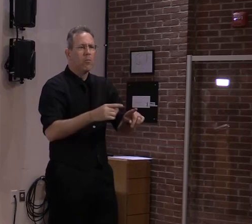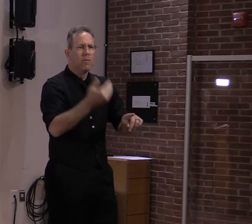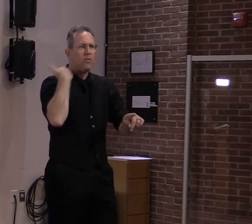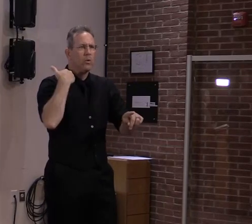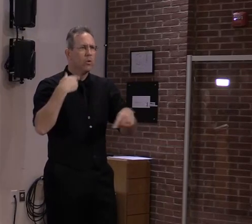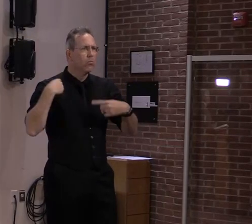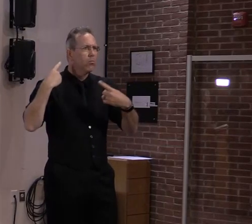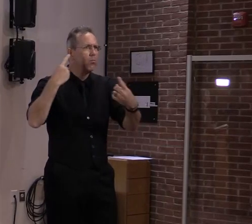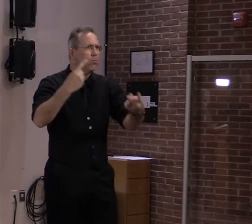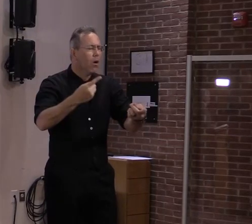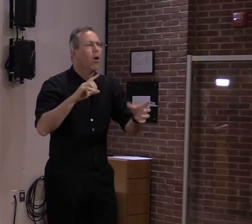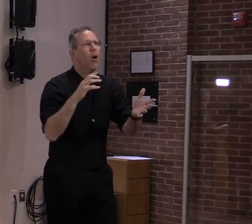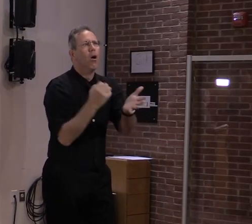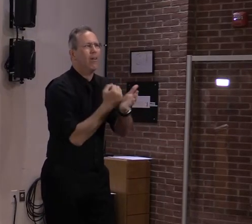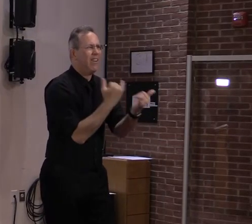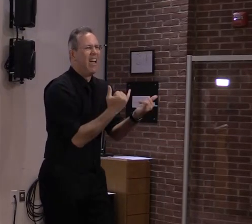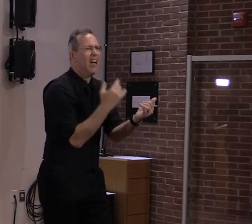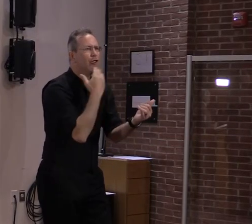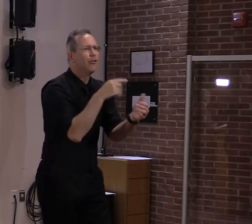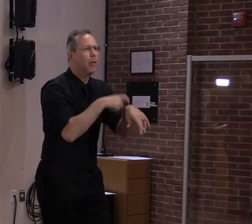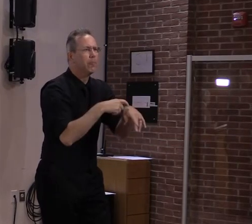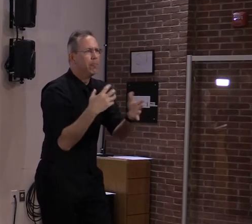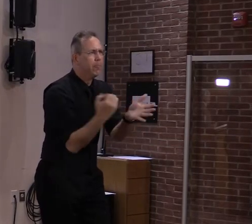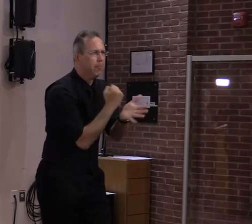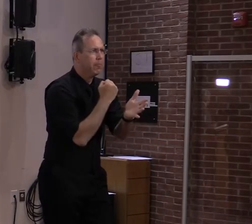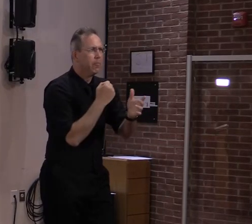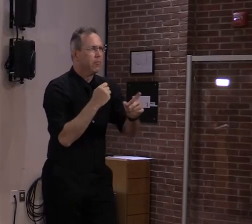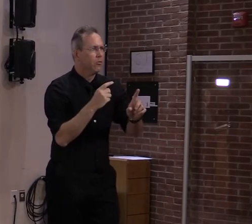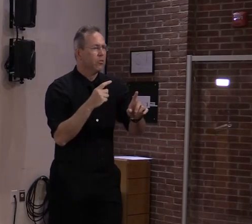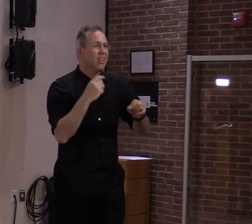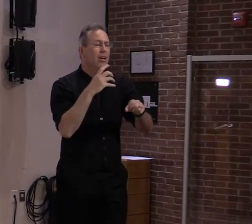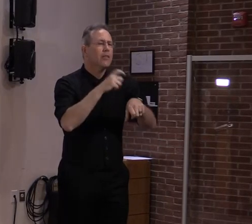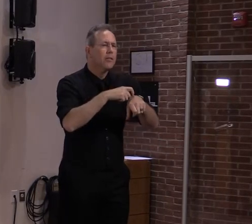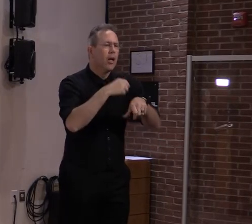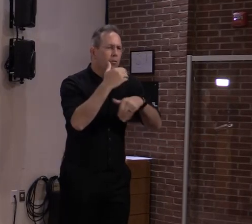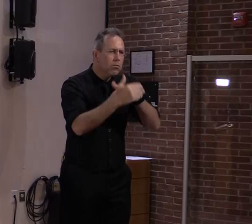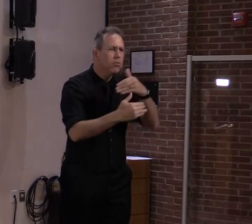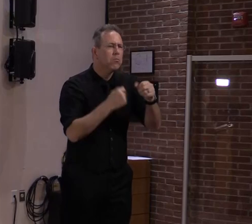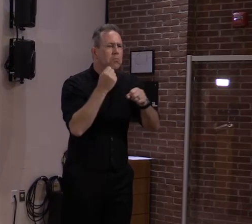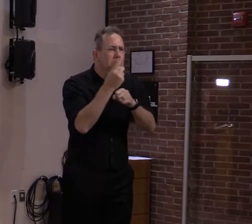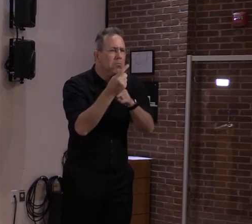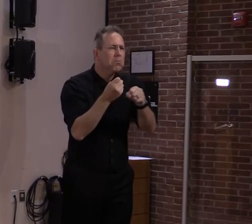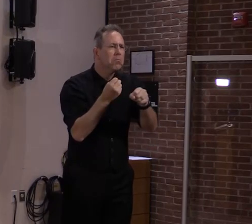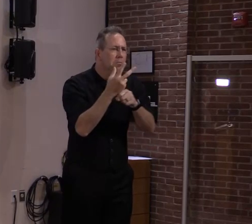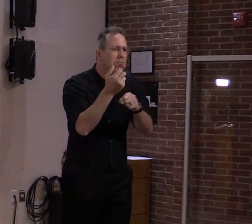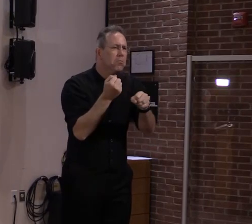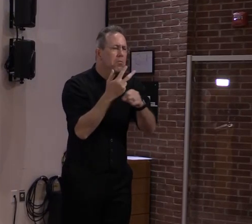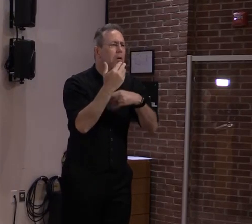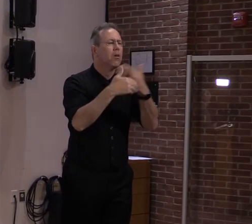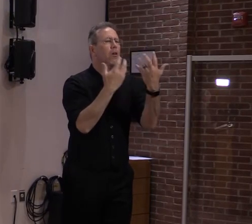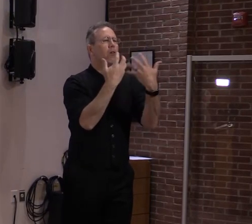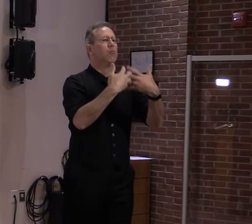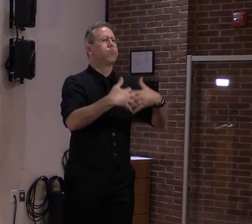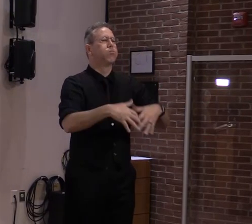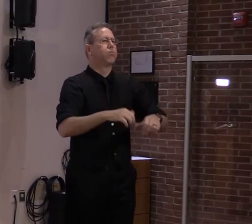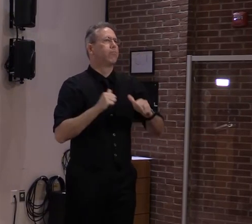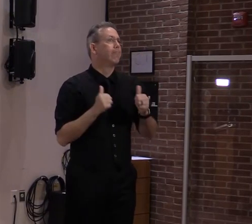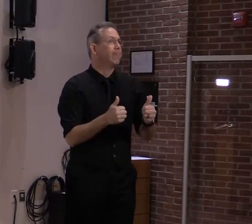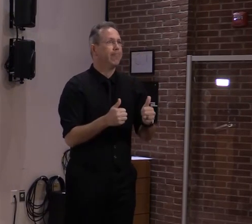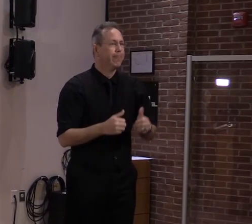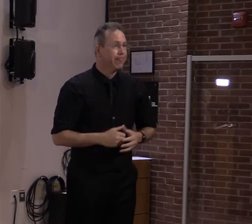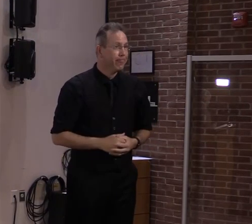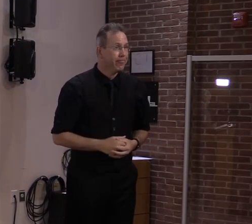take a year to implement, but we have the transition plan in place in order to make this happen.